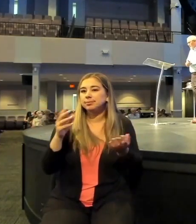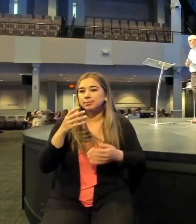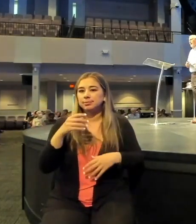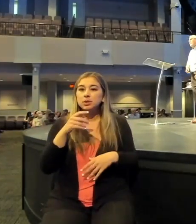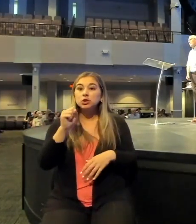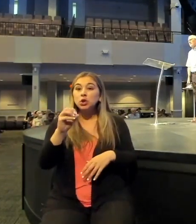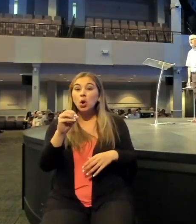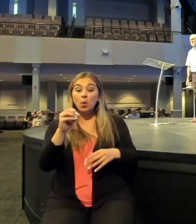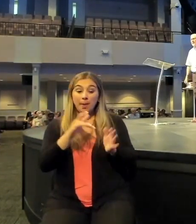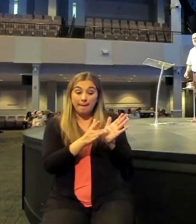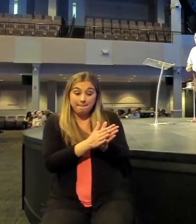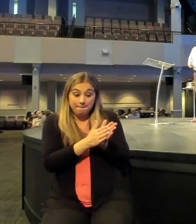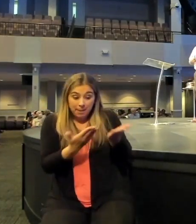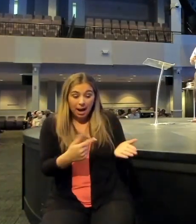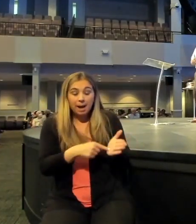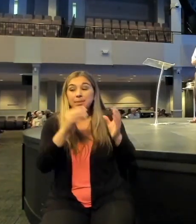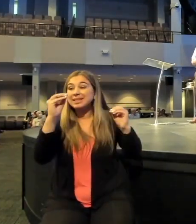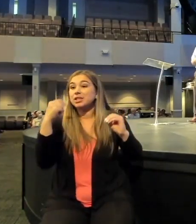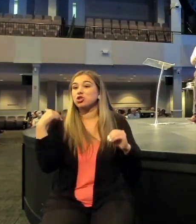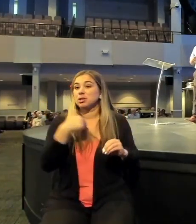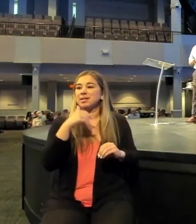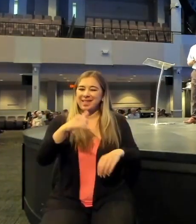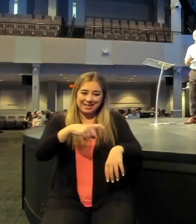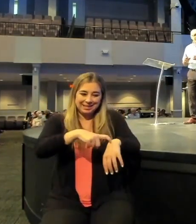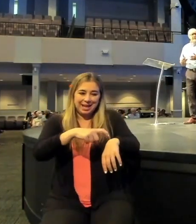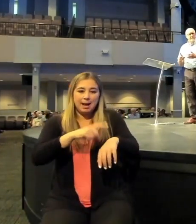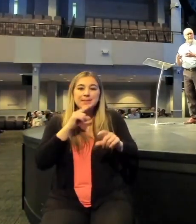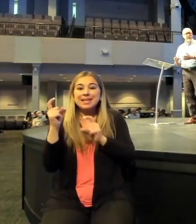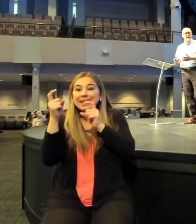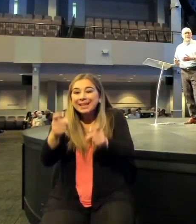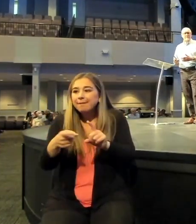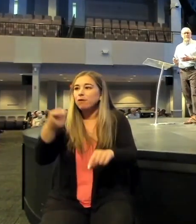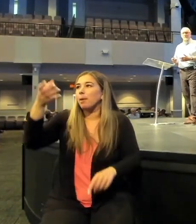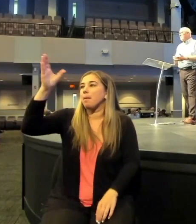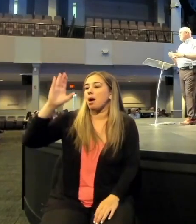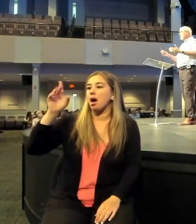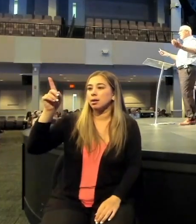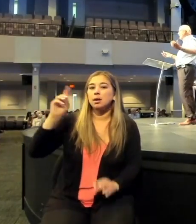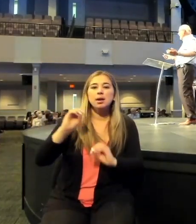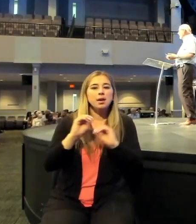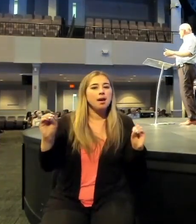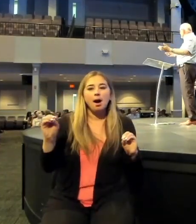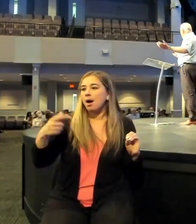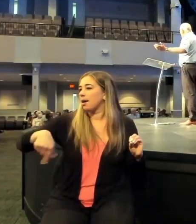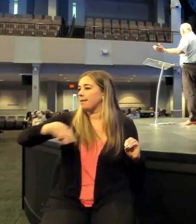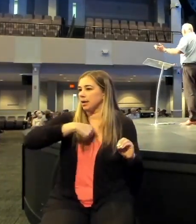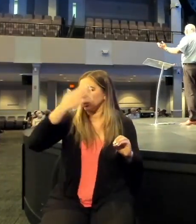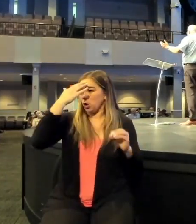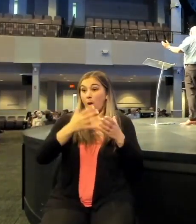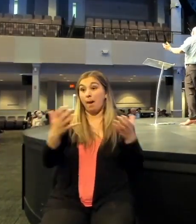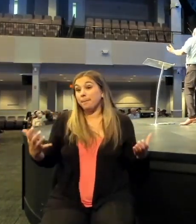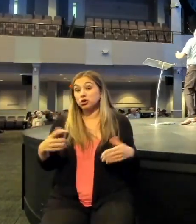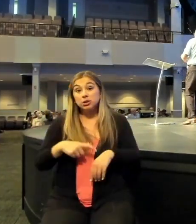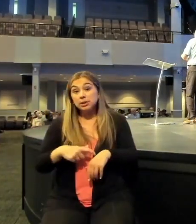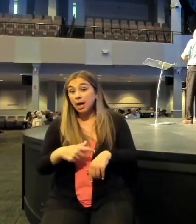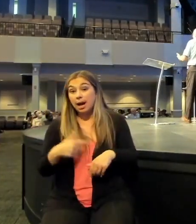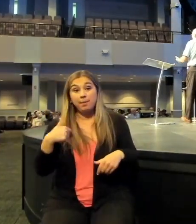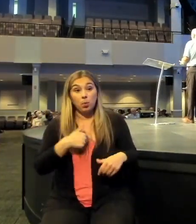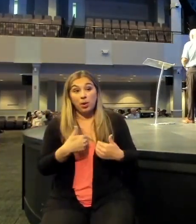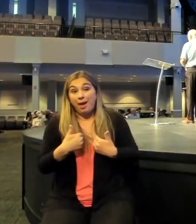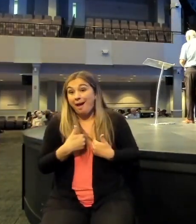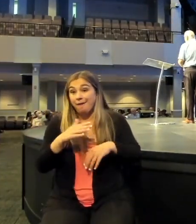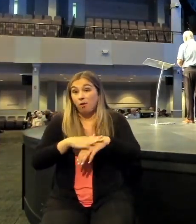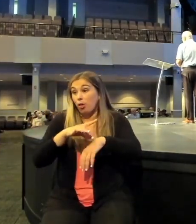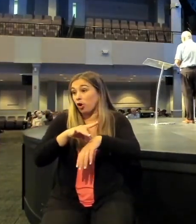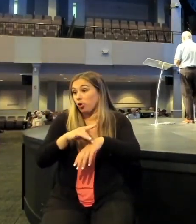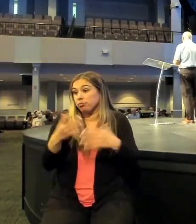your time. And the Bible teaches us that time is a gift from God. None of us know how much time that we have or will